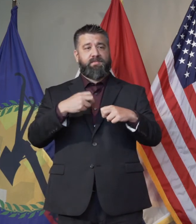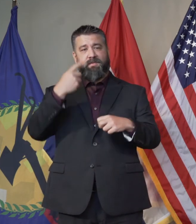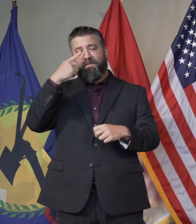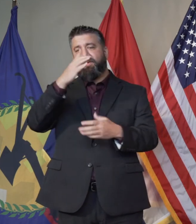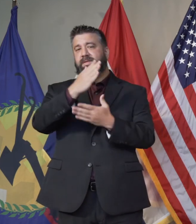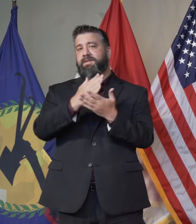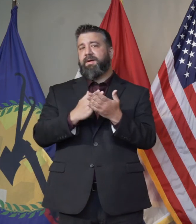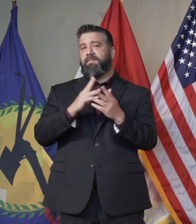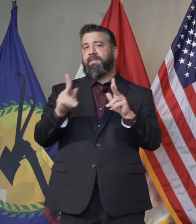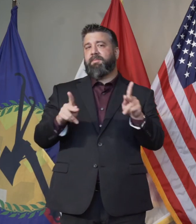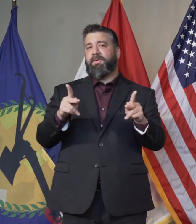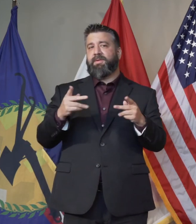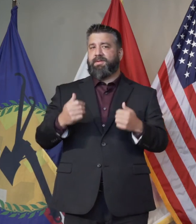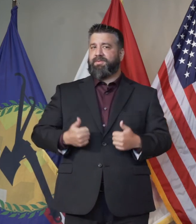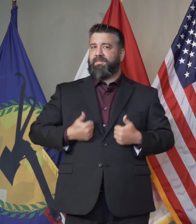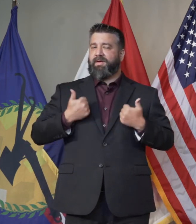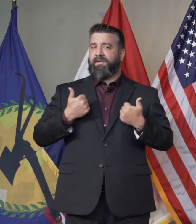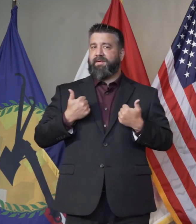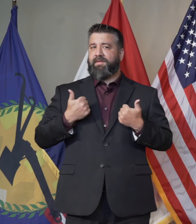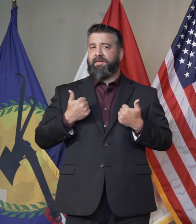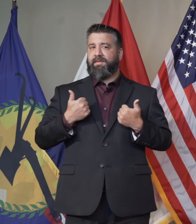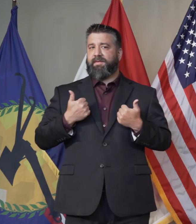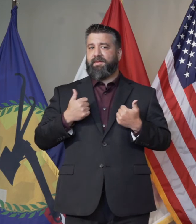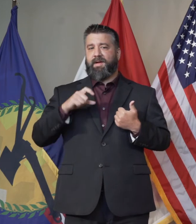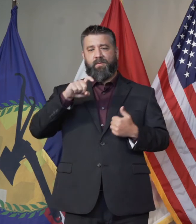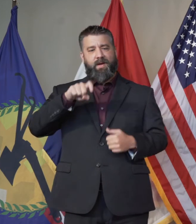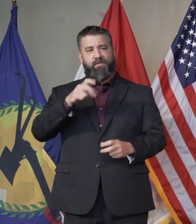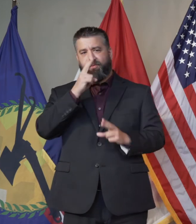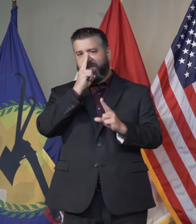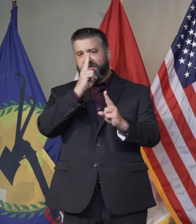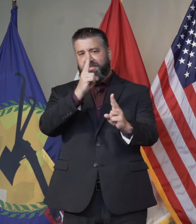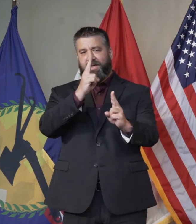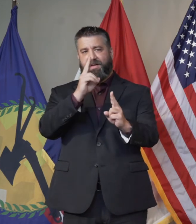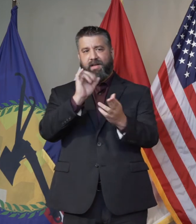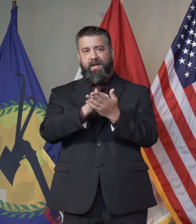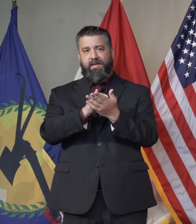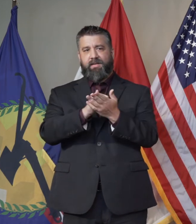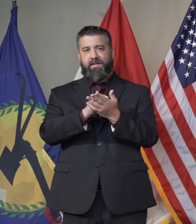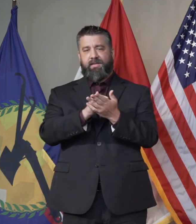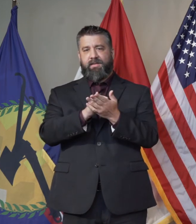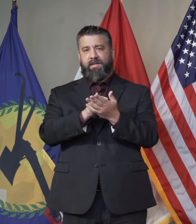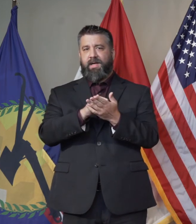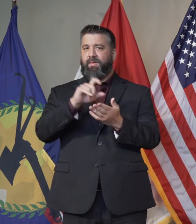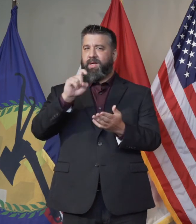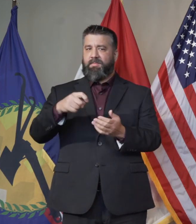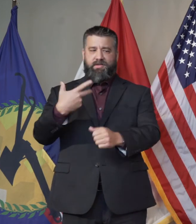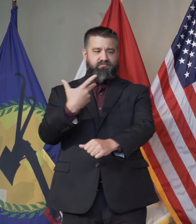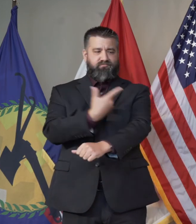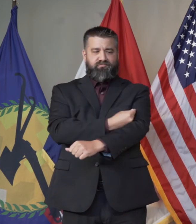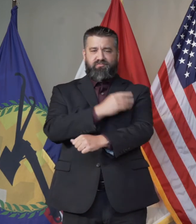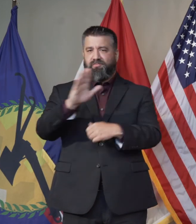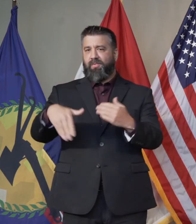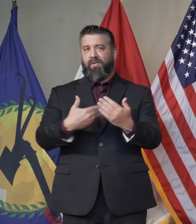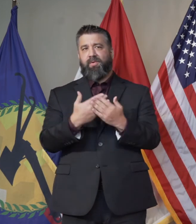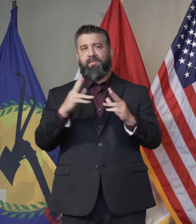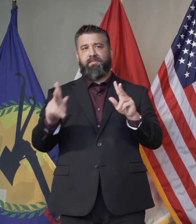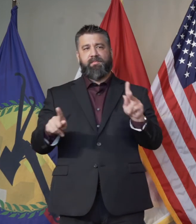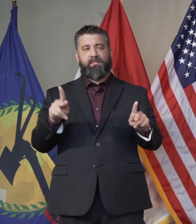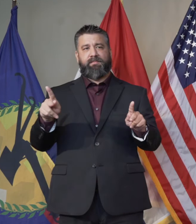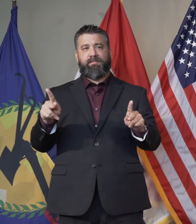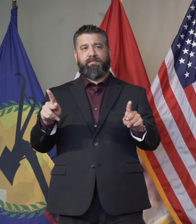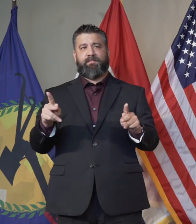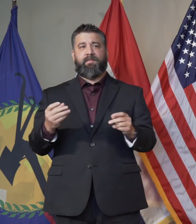who survive the virus, and we have to respect it, and we have to get our population vaccinated. There's going to be a lot of public